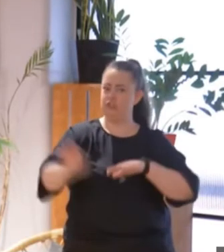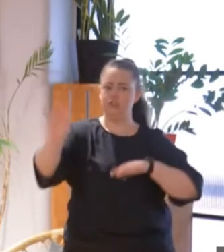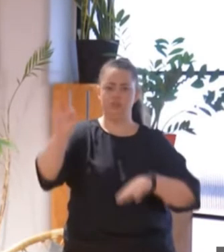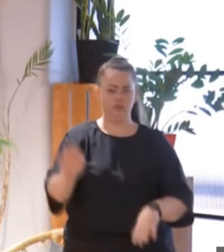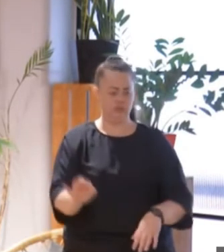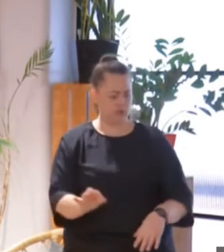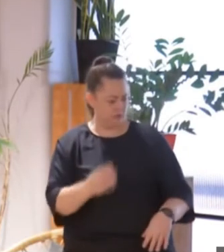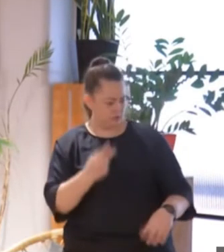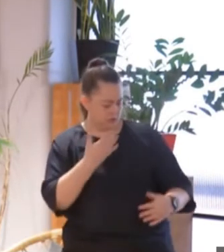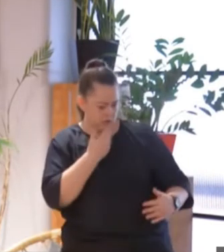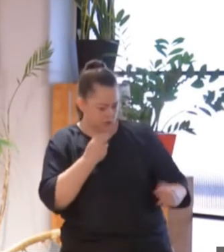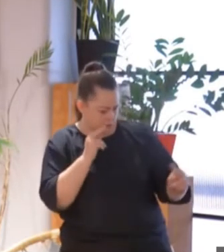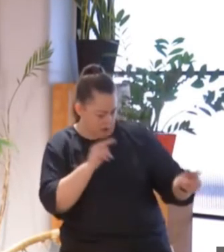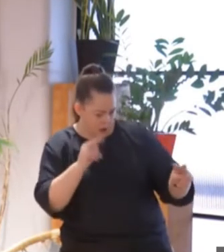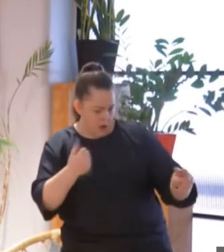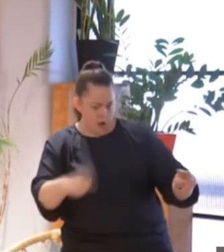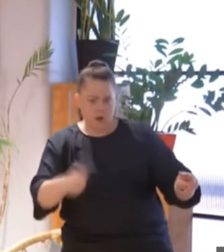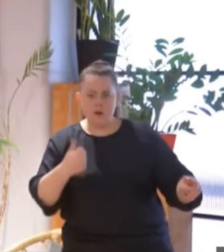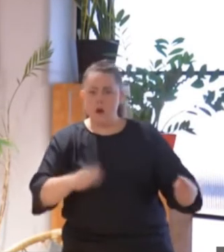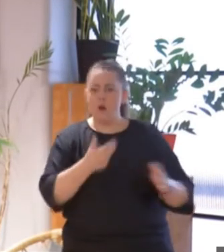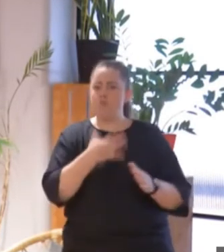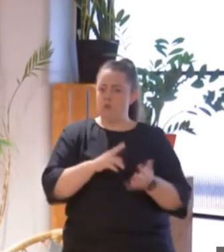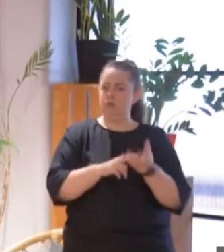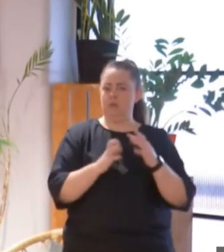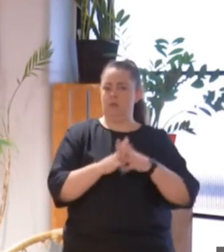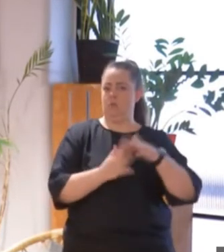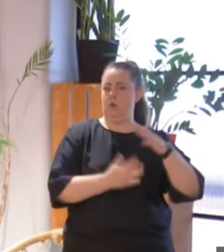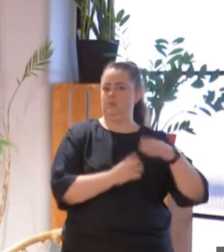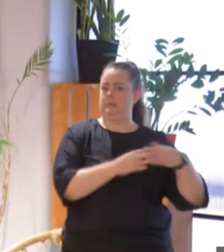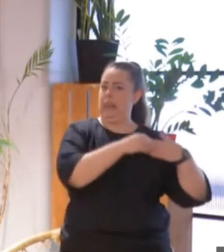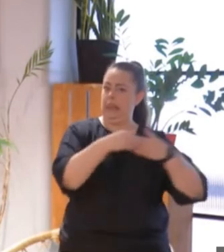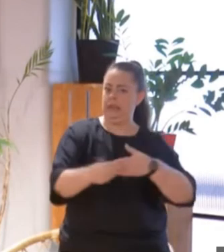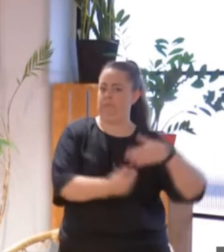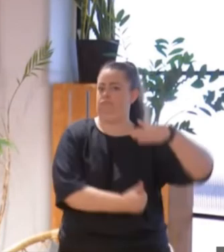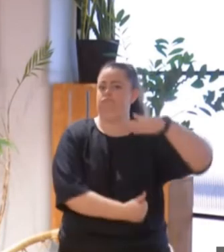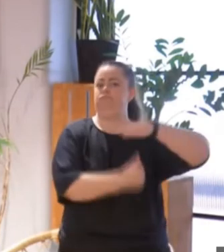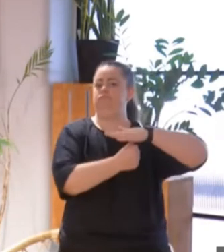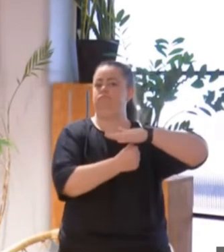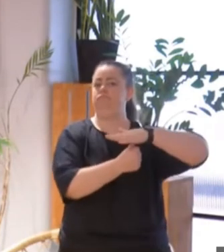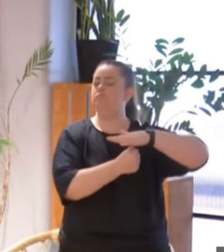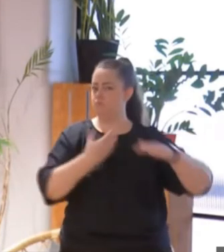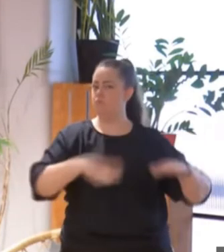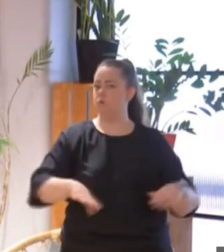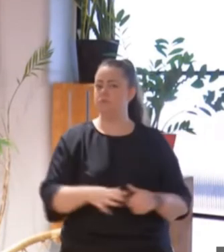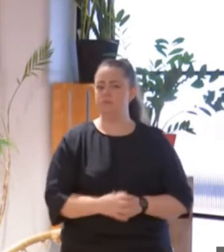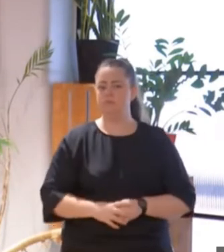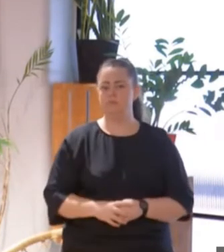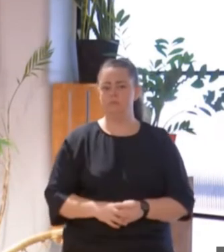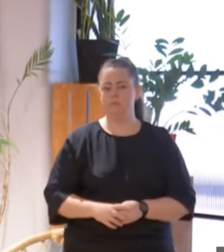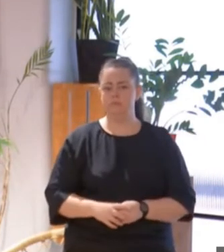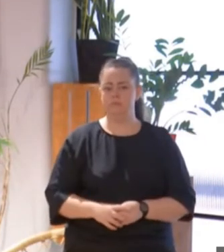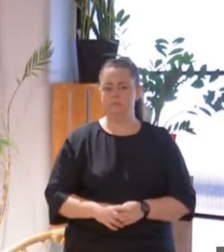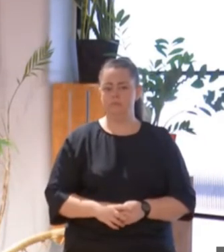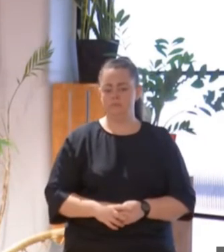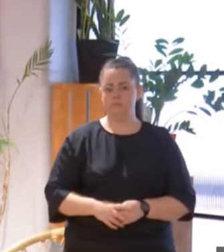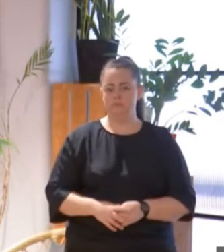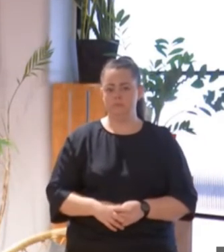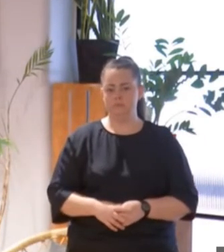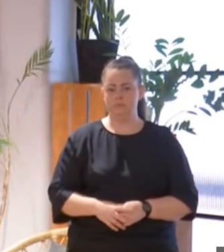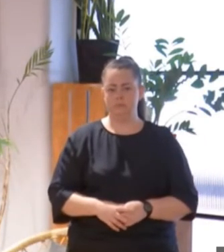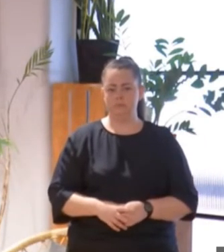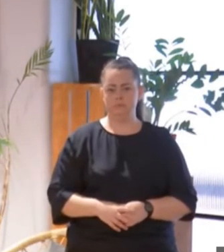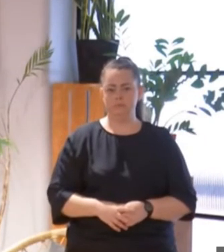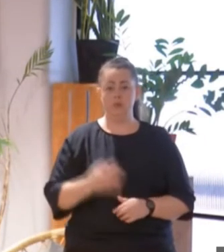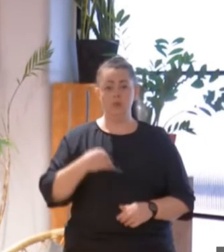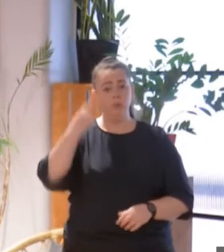of this country, if not the world. And I believe that we can do it. And that you're not going to do that if you're just continuing to follow the old